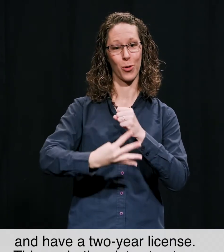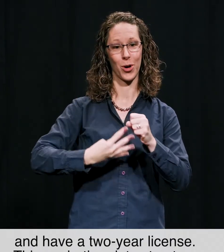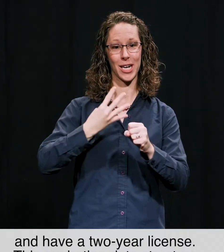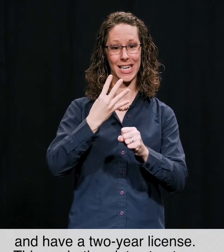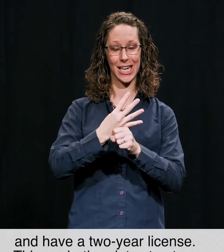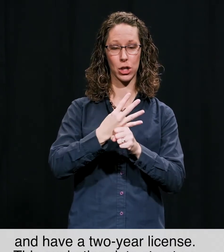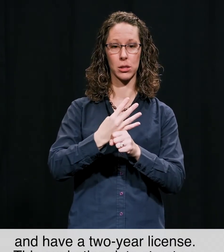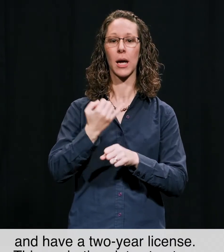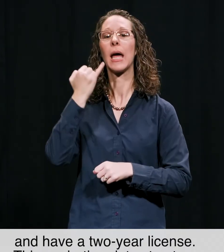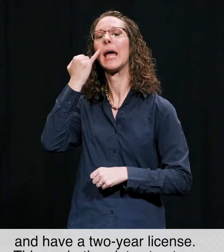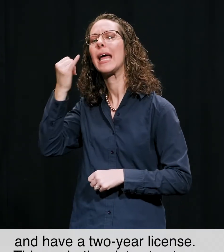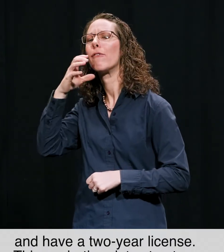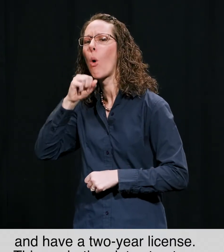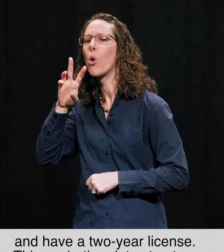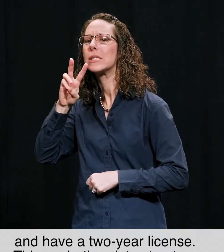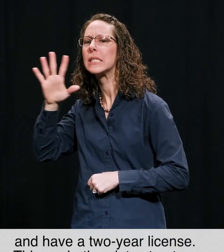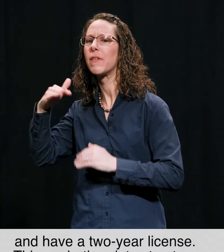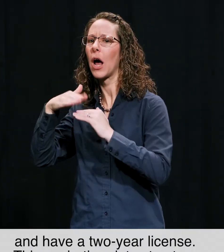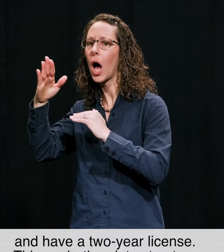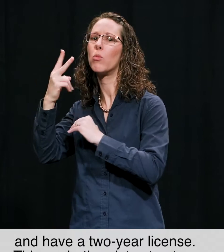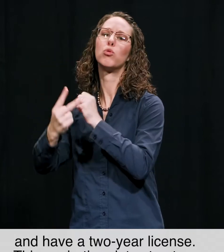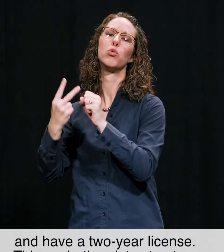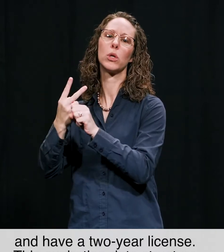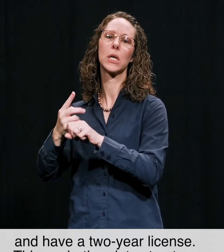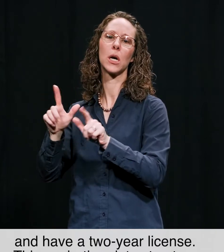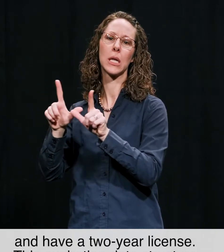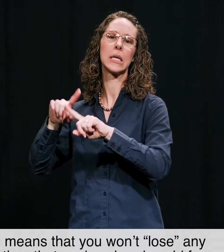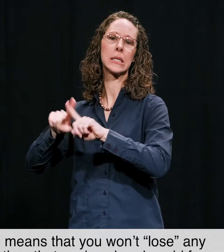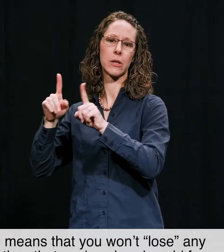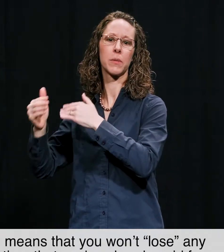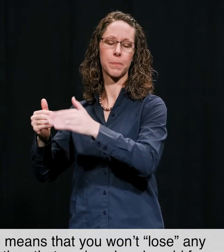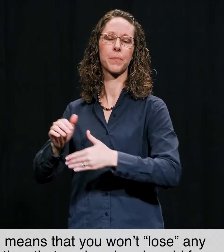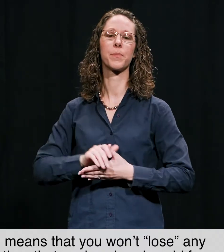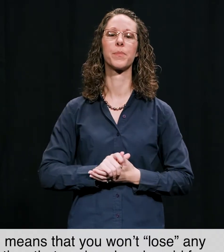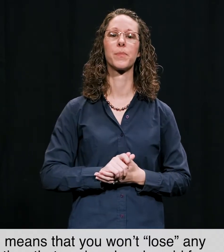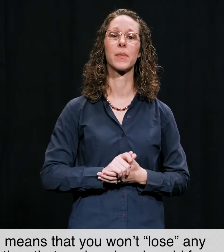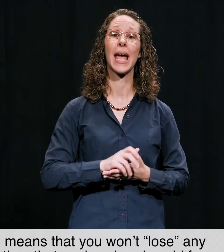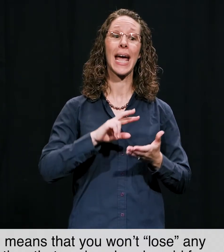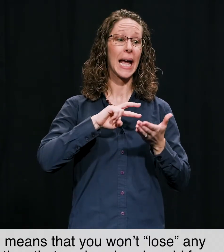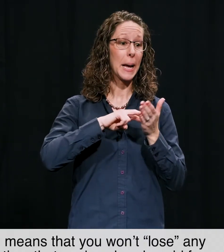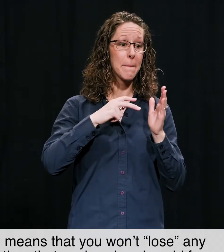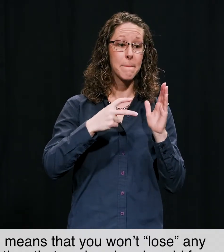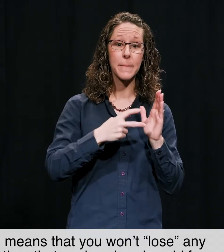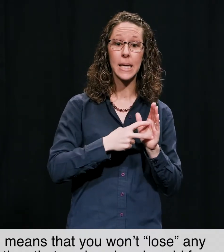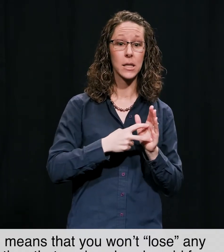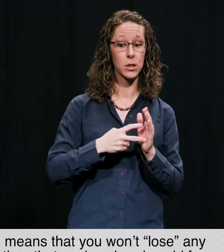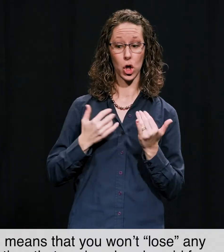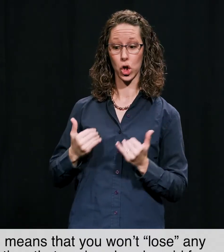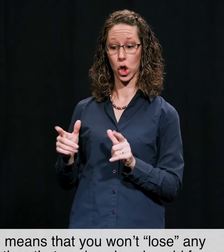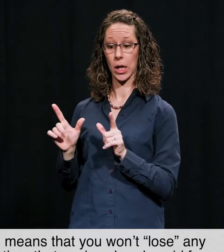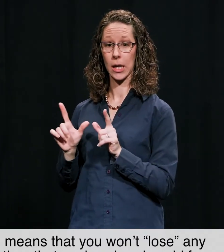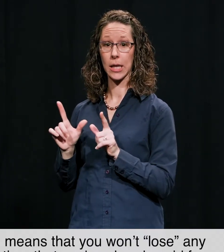license. This expiration date structure means that you won't lose any time that you've already paid